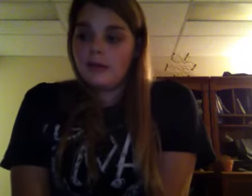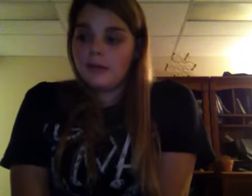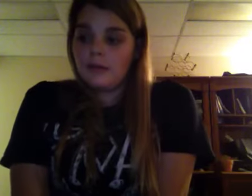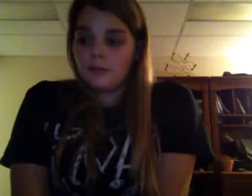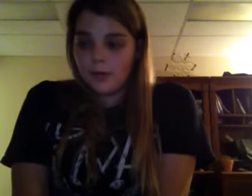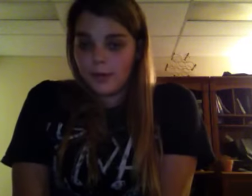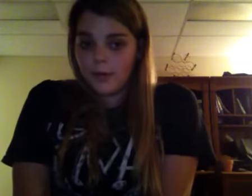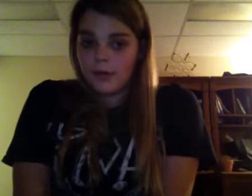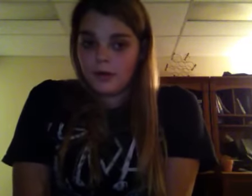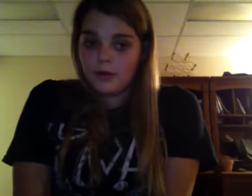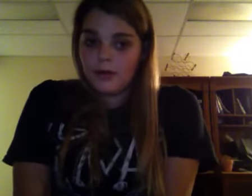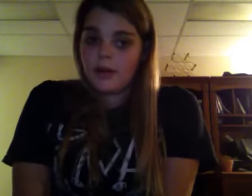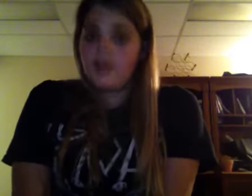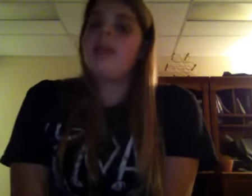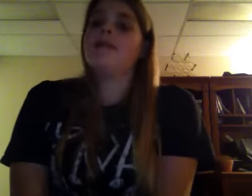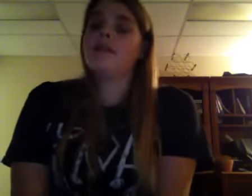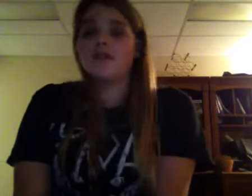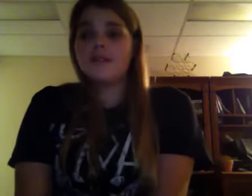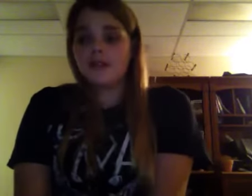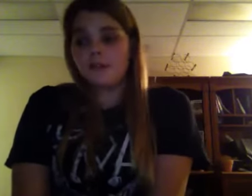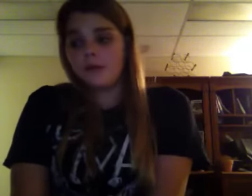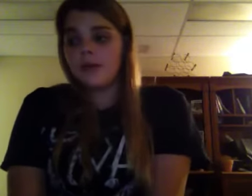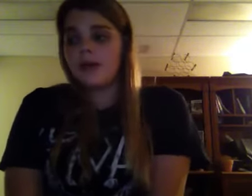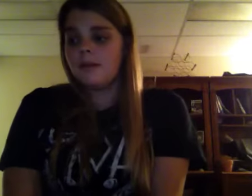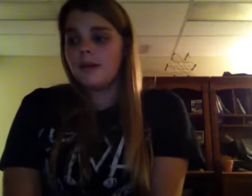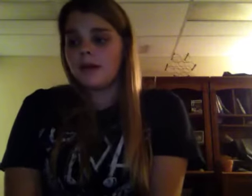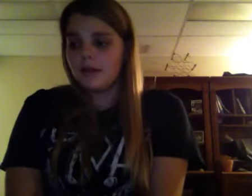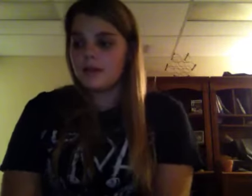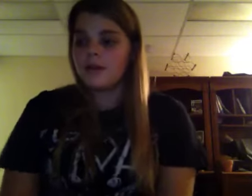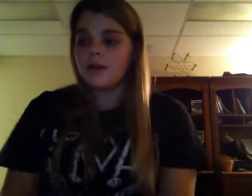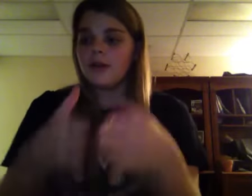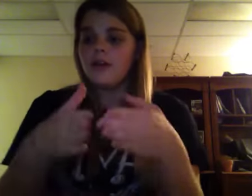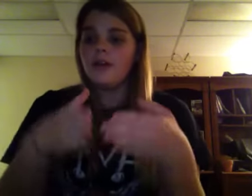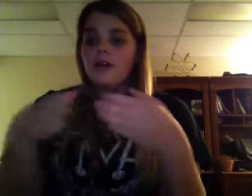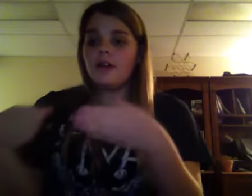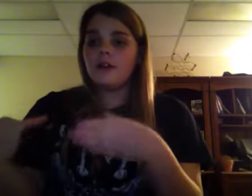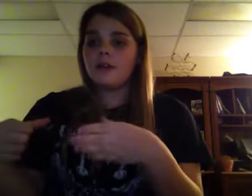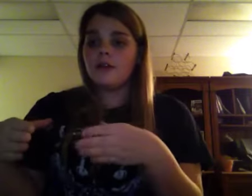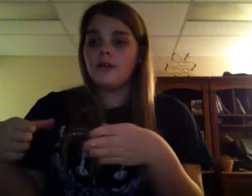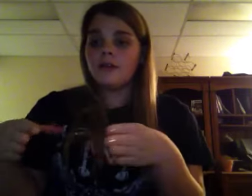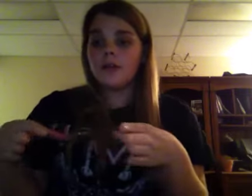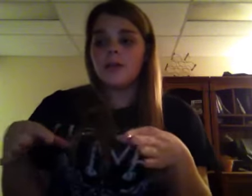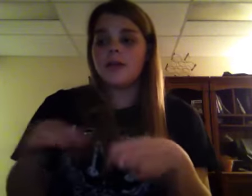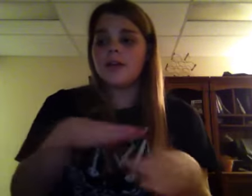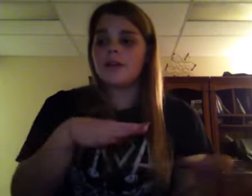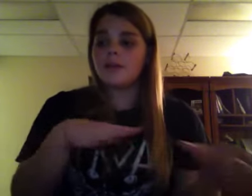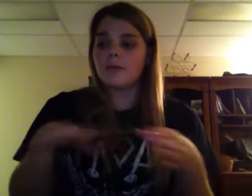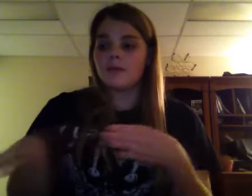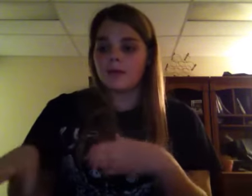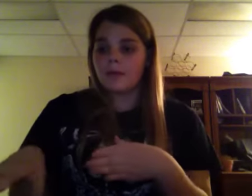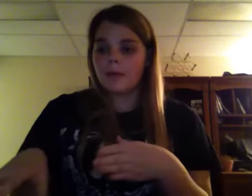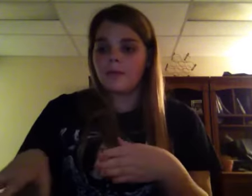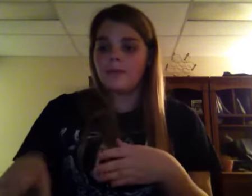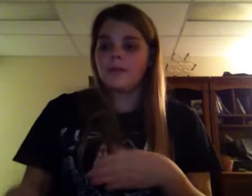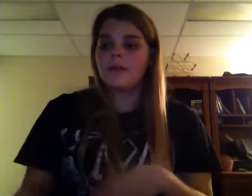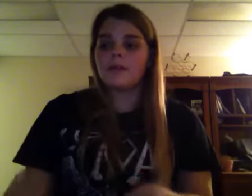ASL grammar, I've covered that in the Rule of 9, but like, let's cover it on its own topic, a little bit more separate. So it's always